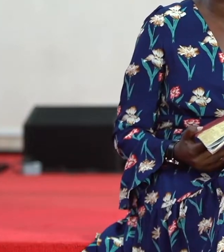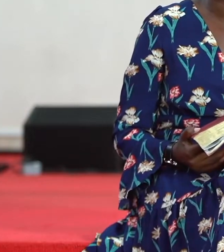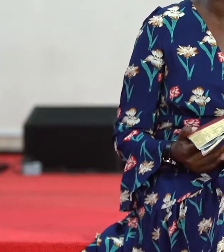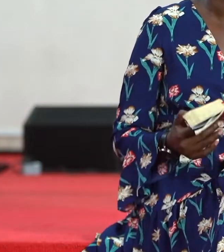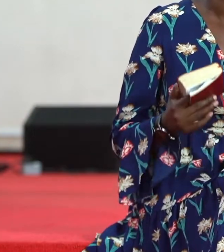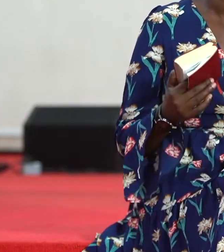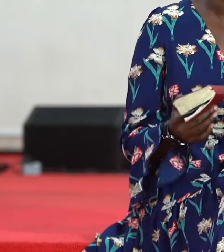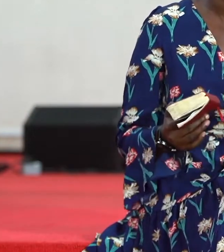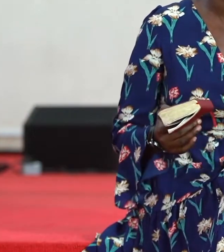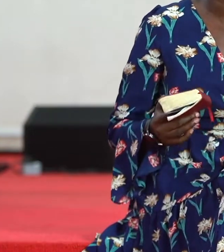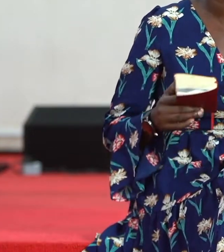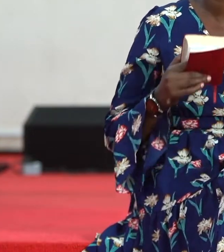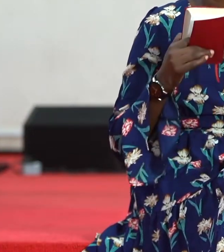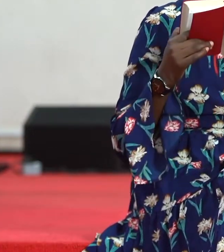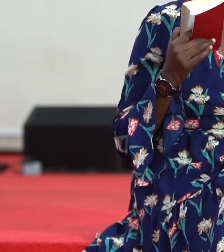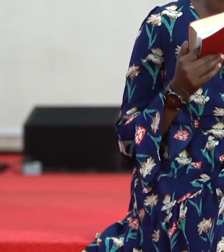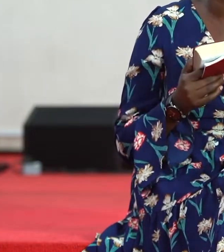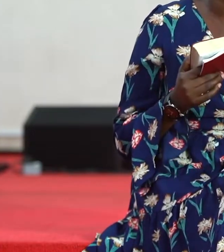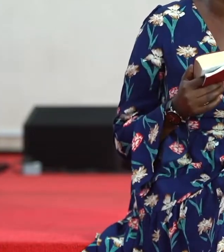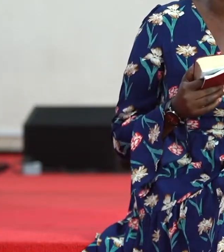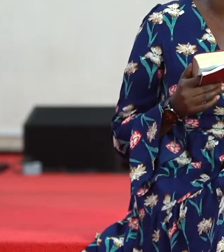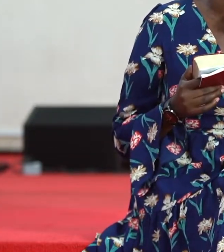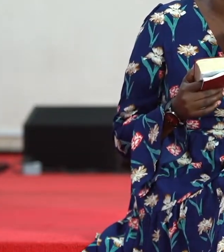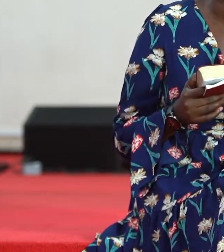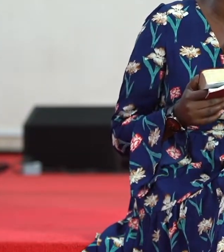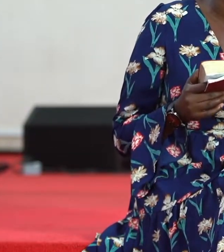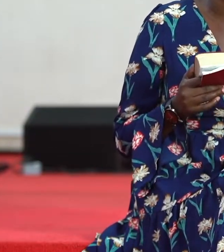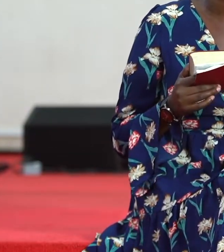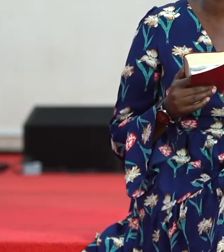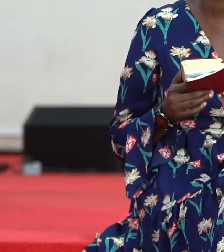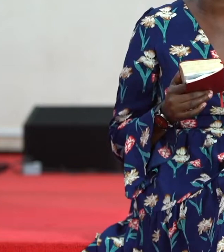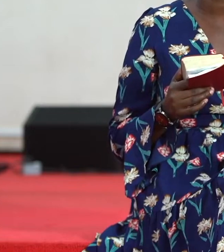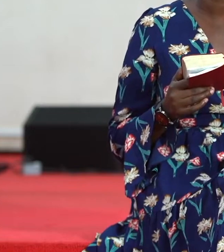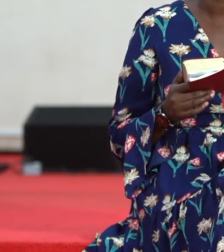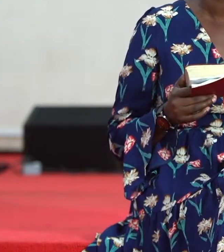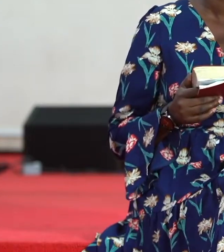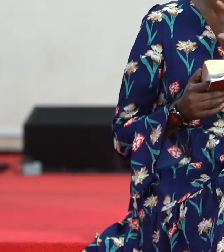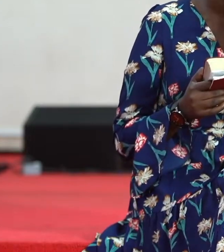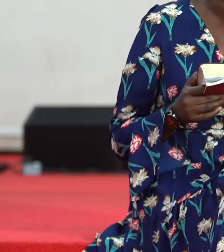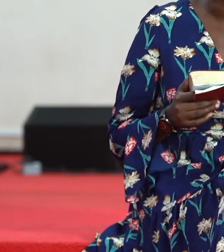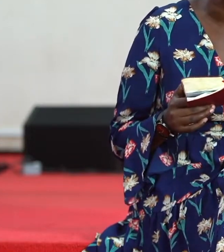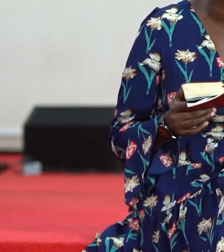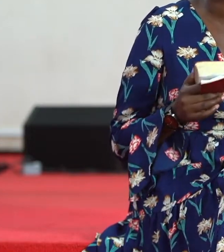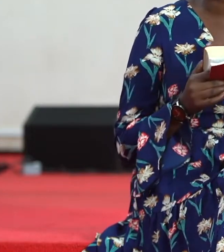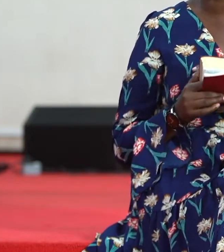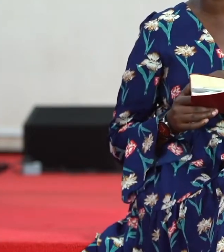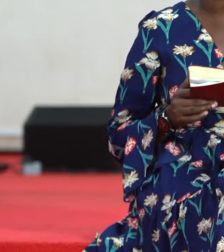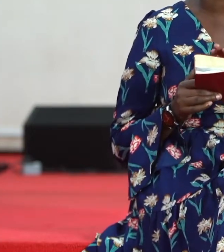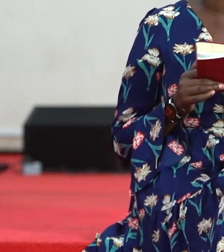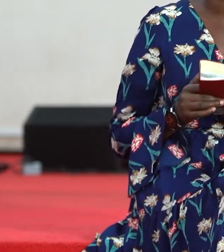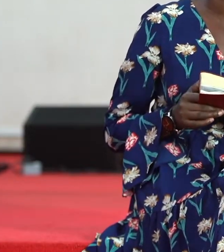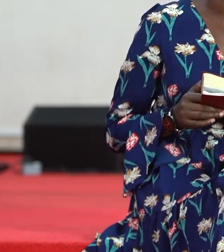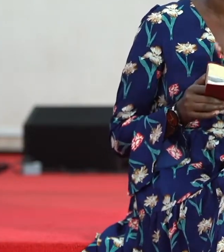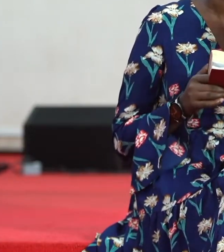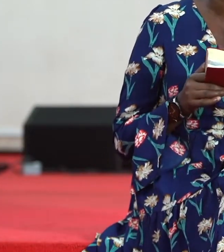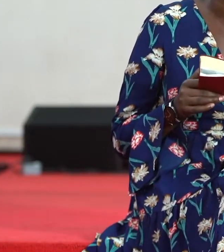and Savior, the Bible says that they are blessed because it is God who chose them. Way before the foundations of the